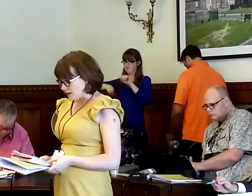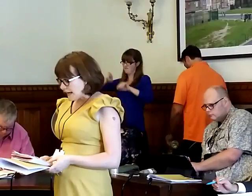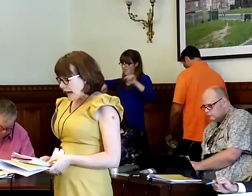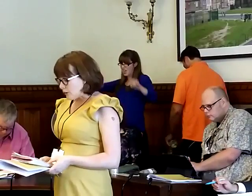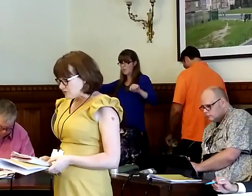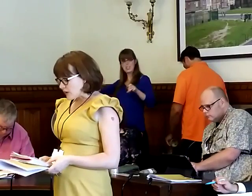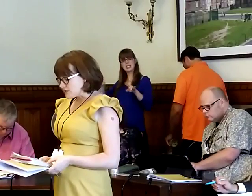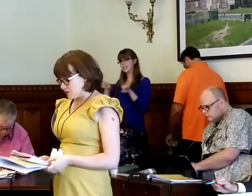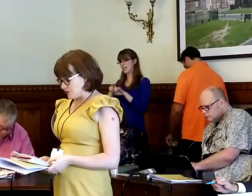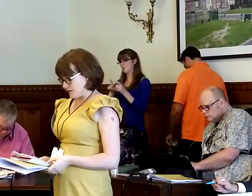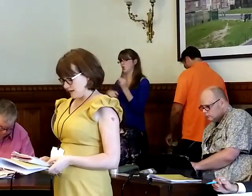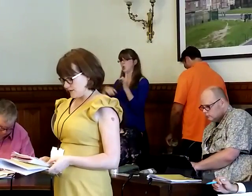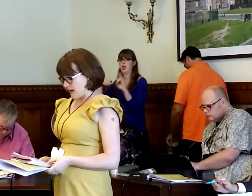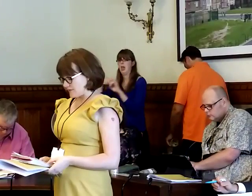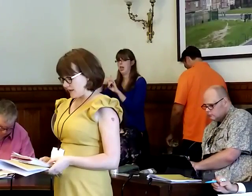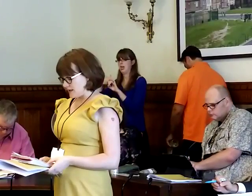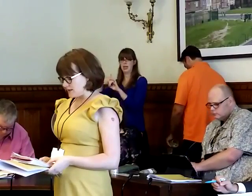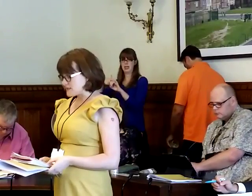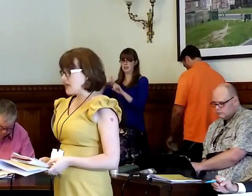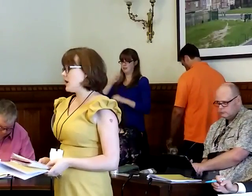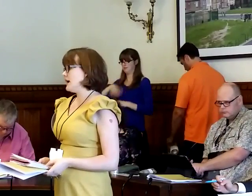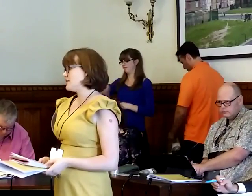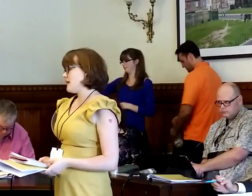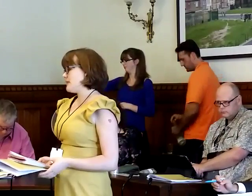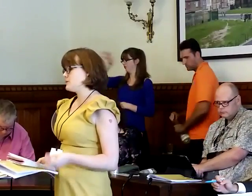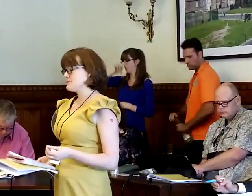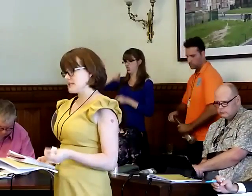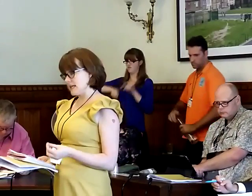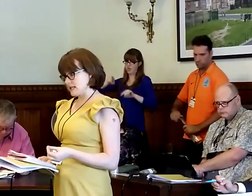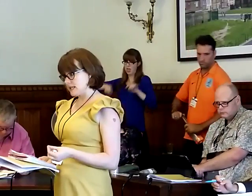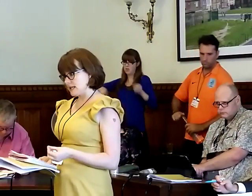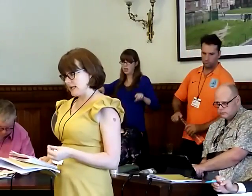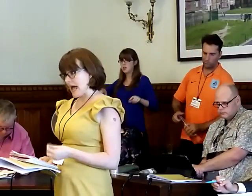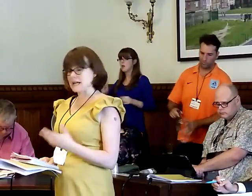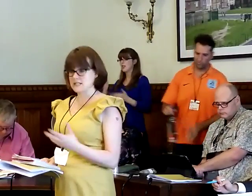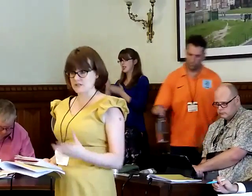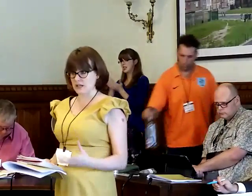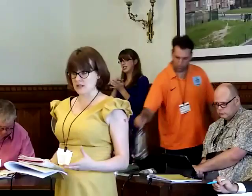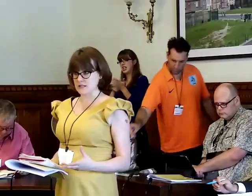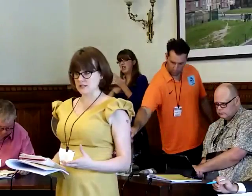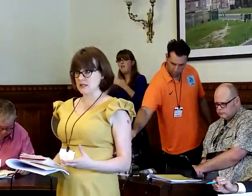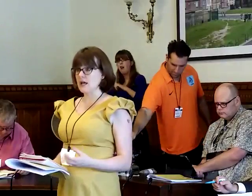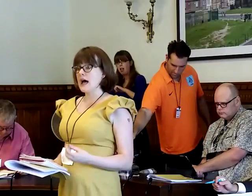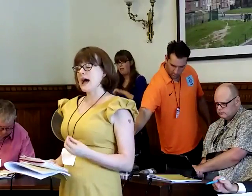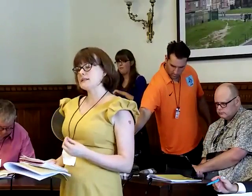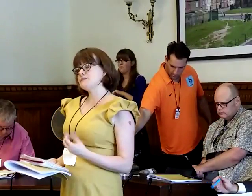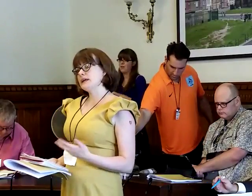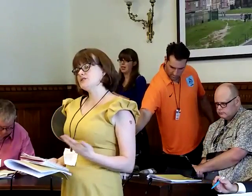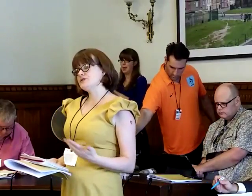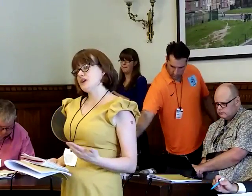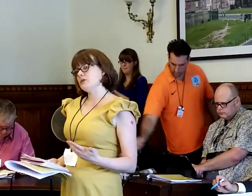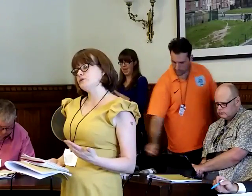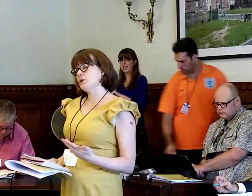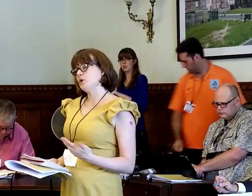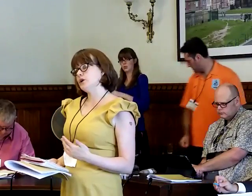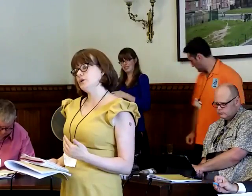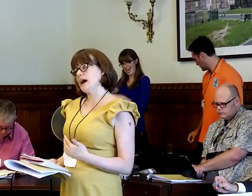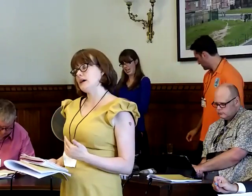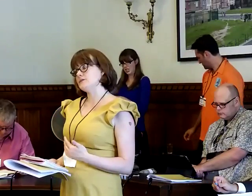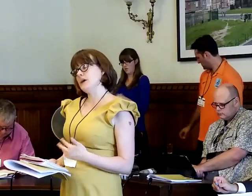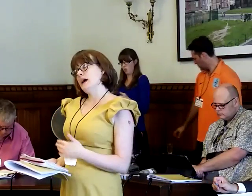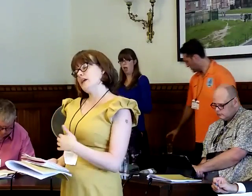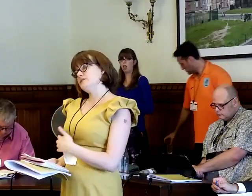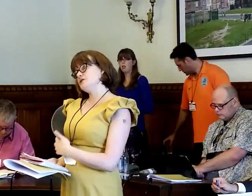national picture. However, I do think that the Save ILF campaign is particularly active in London. And speaking to Channel